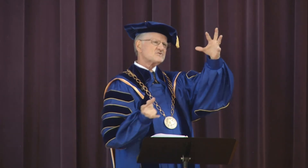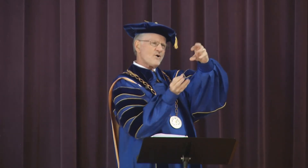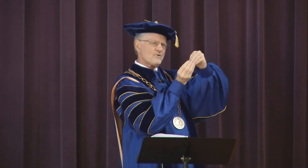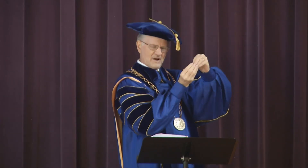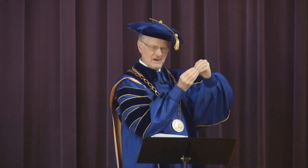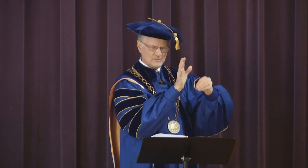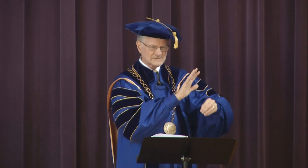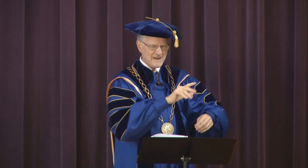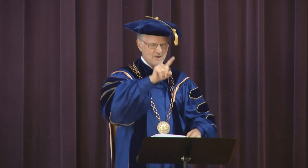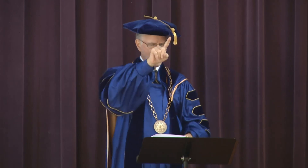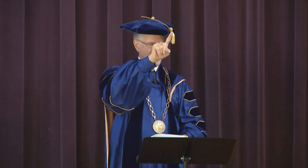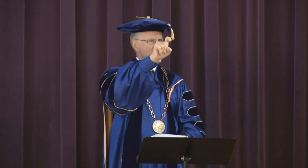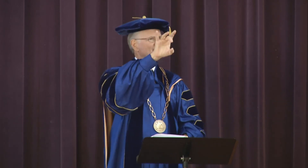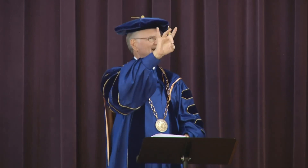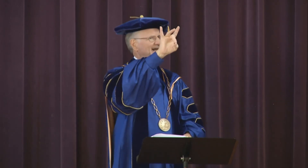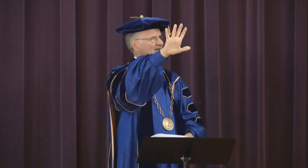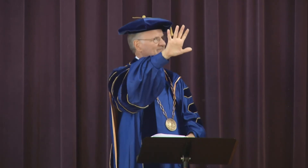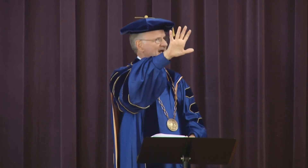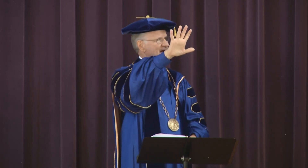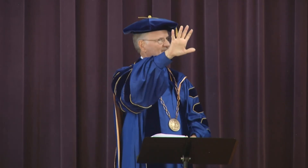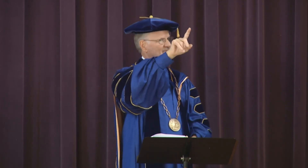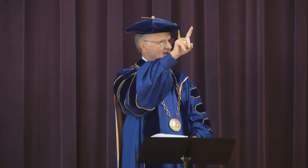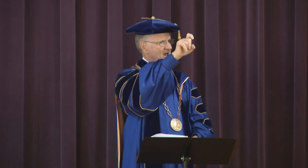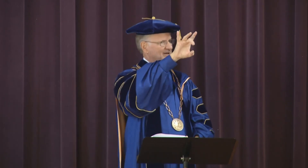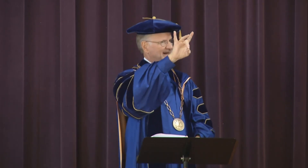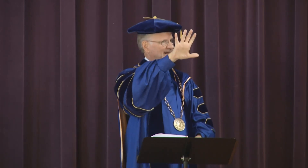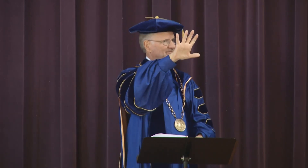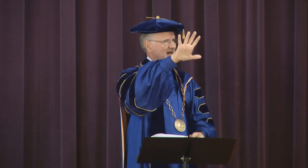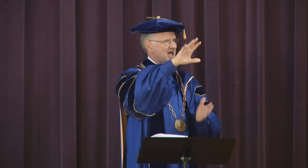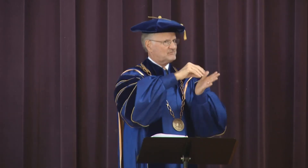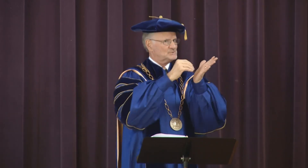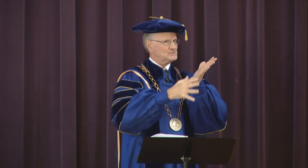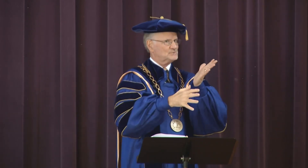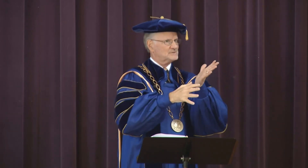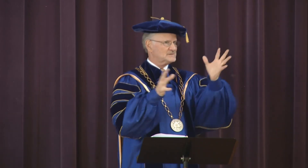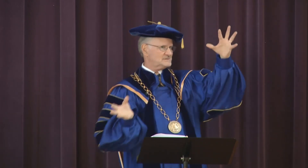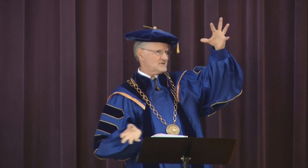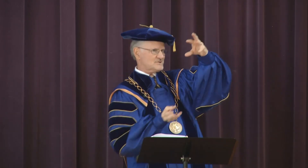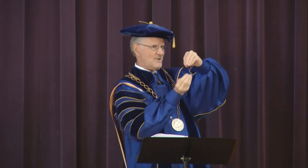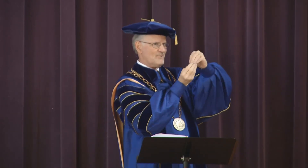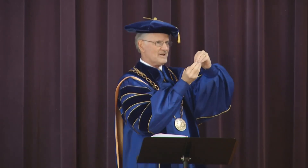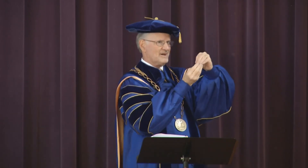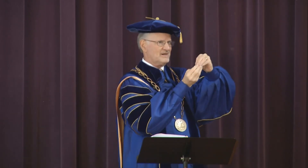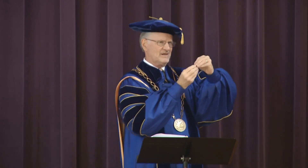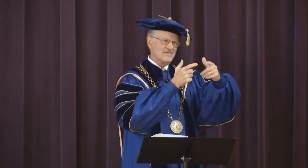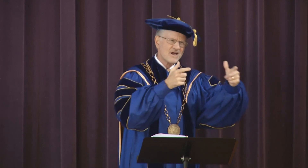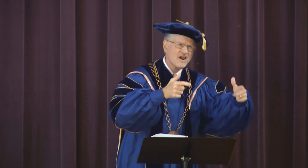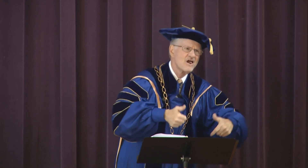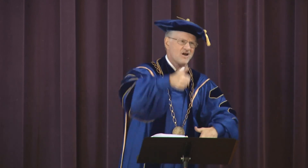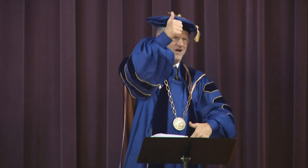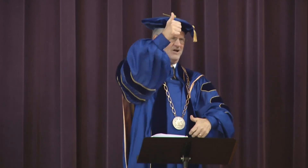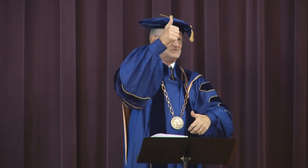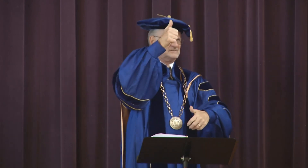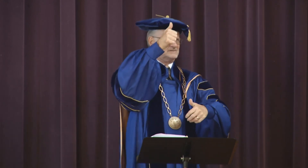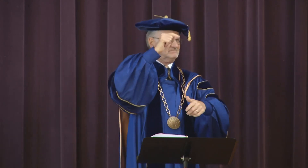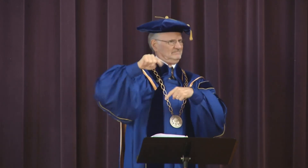So guesses as to the total number? There were 185 students who were enrolled in the class of 1948. And